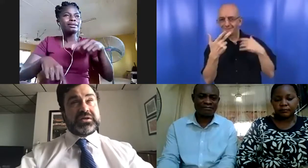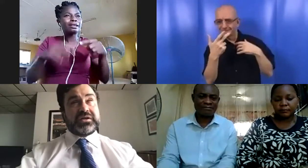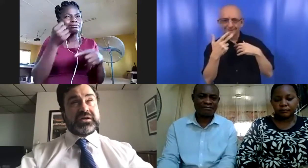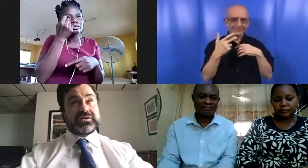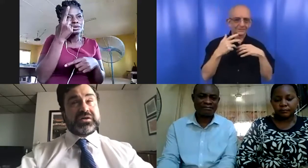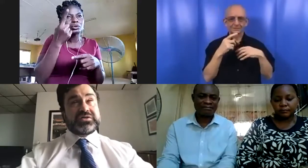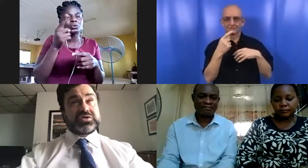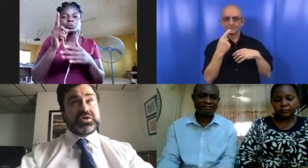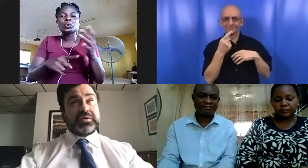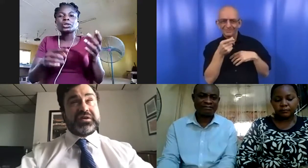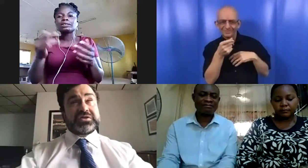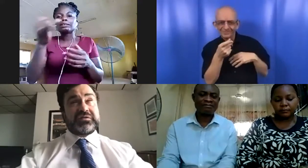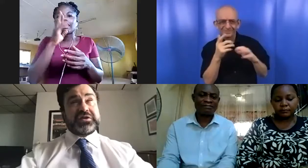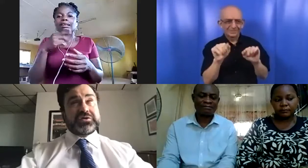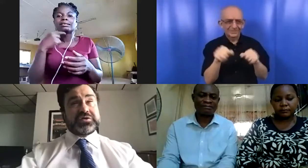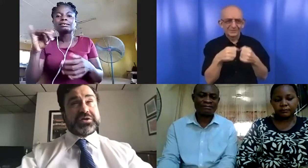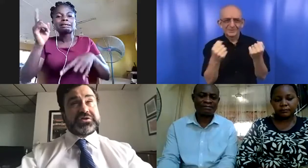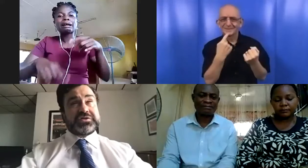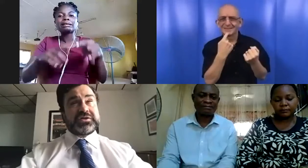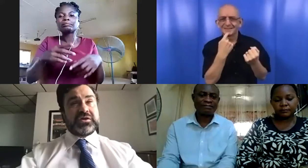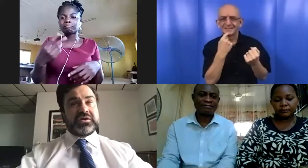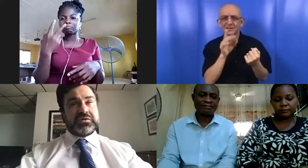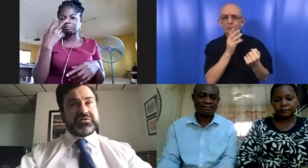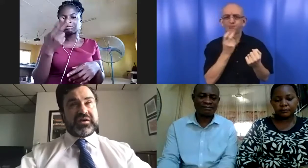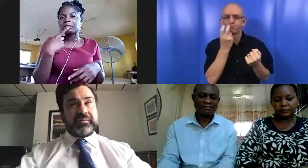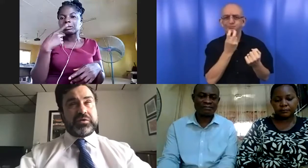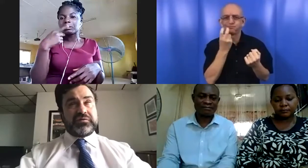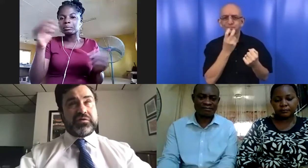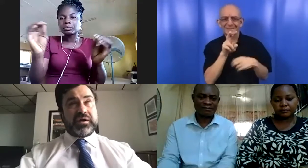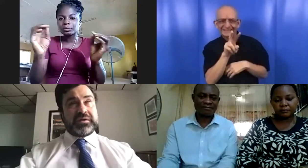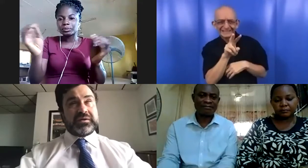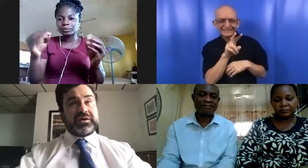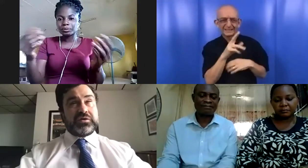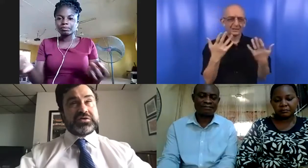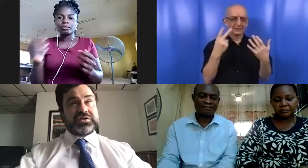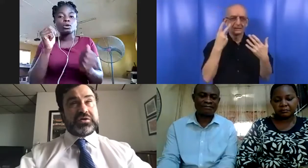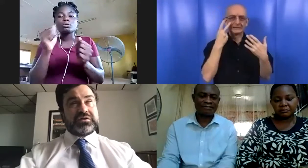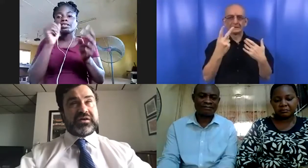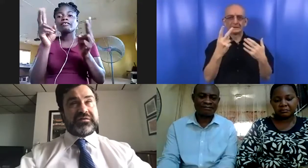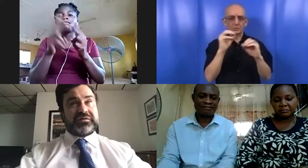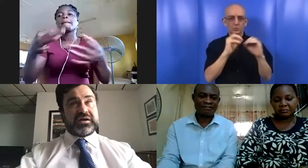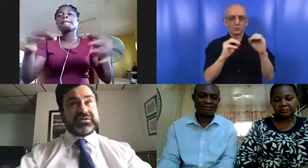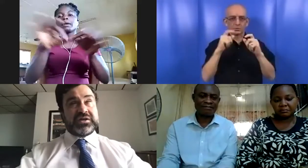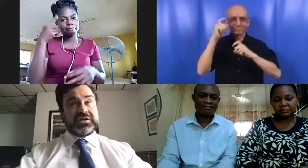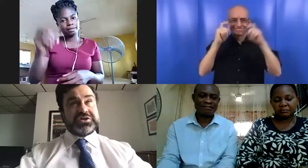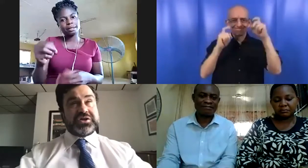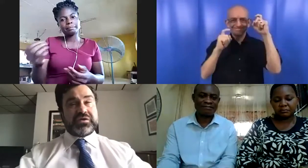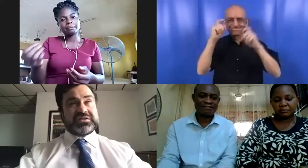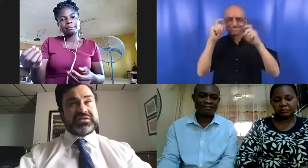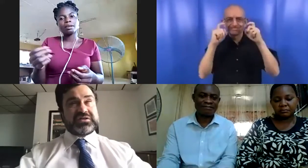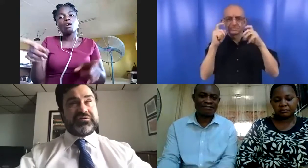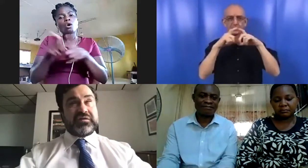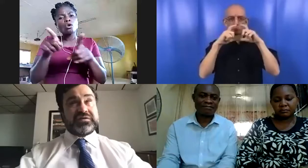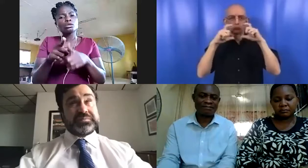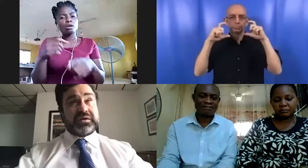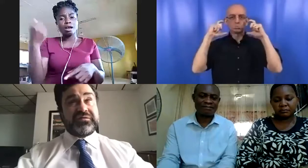lips, and they cannot interpret facial expressions, which is very important for them. And I'd like to also note that Africa has shared with us